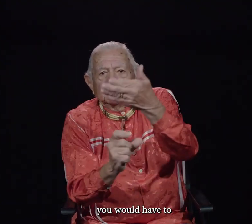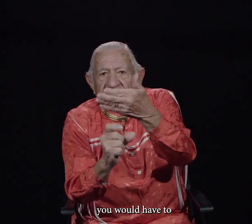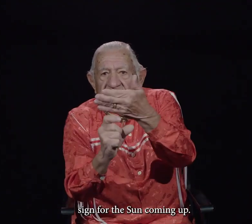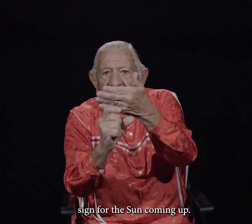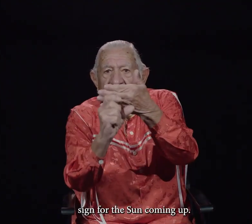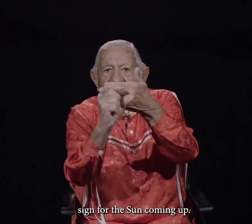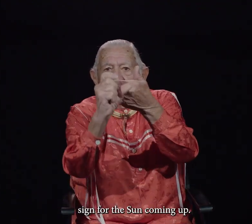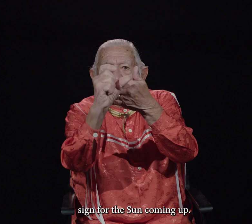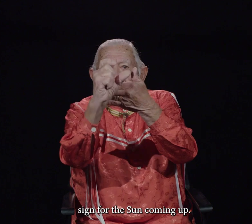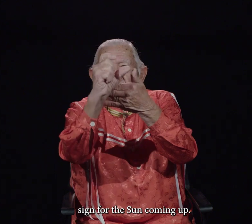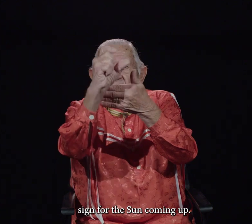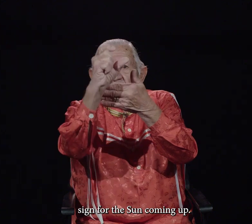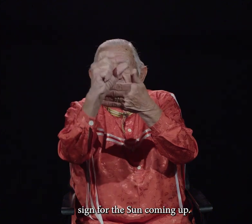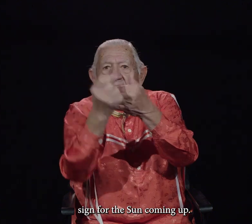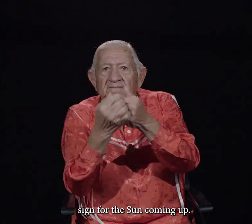the sign for the sun coming up.